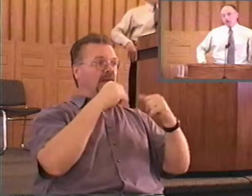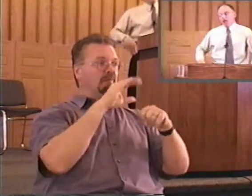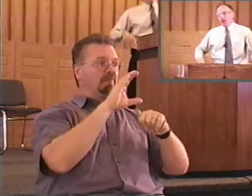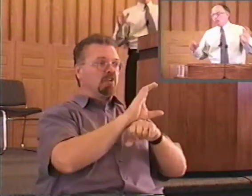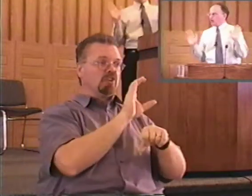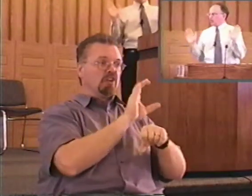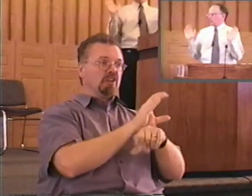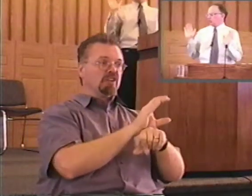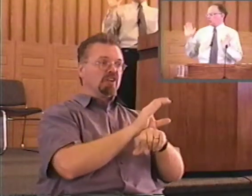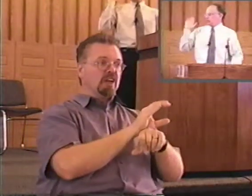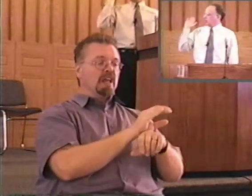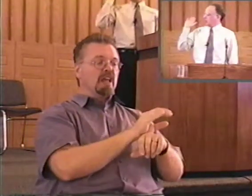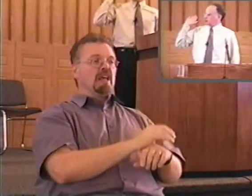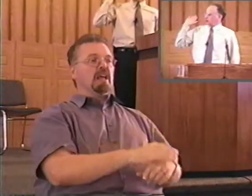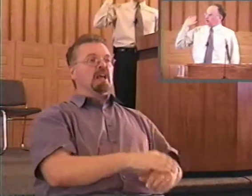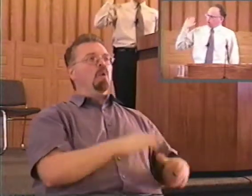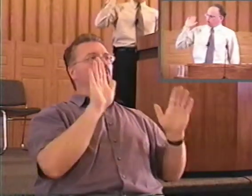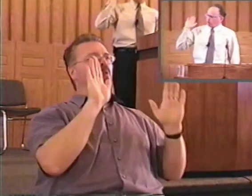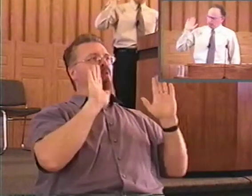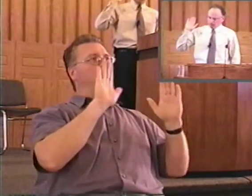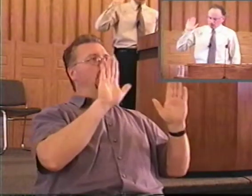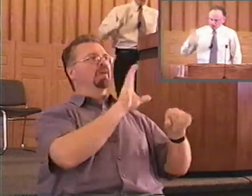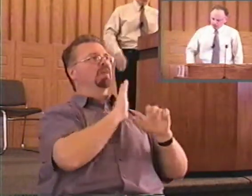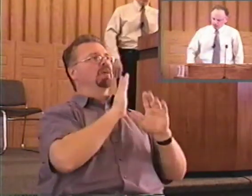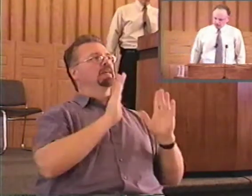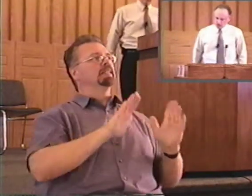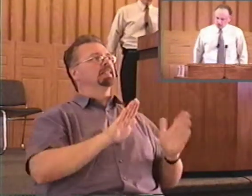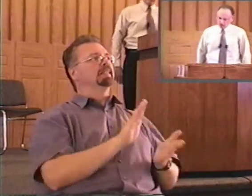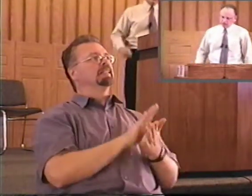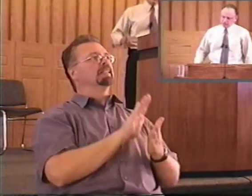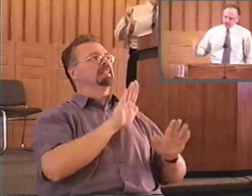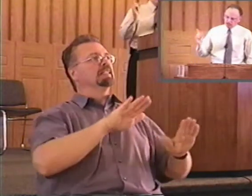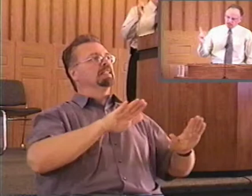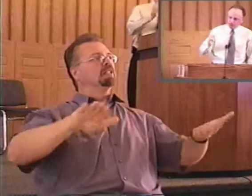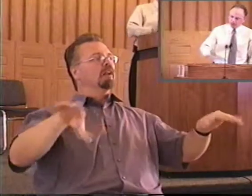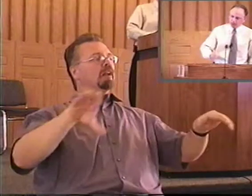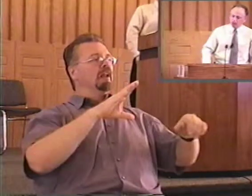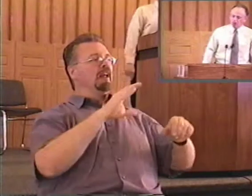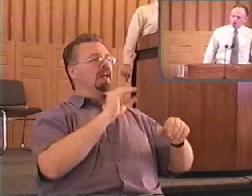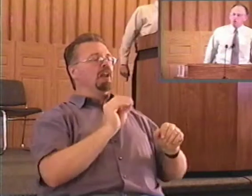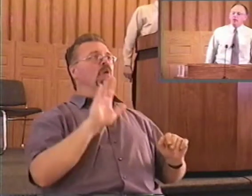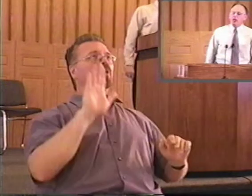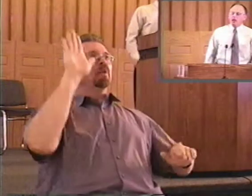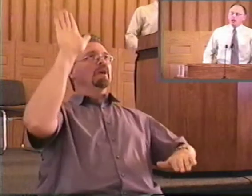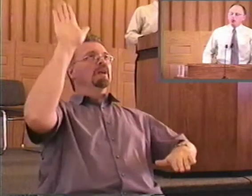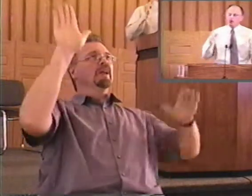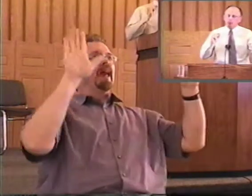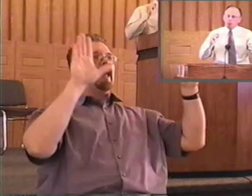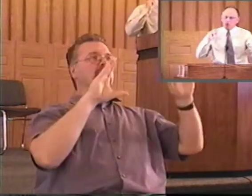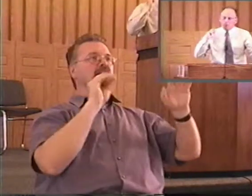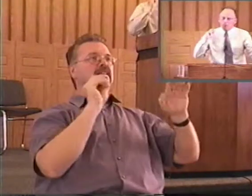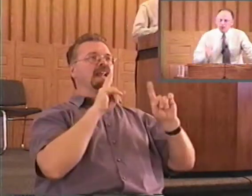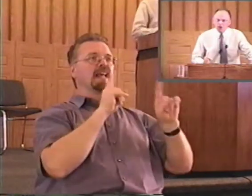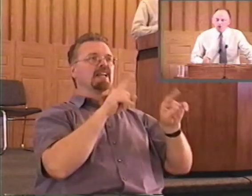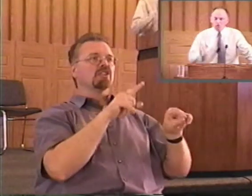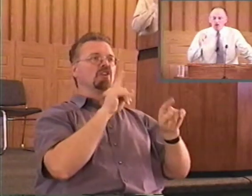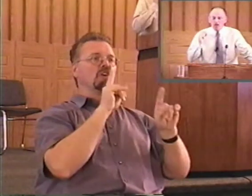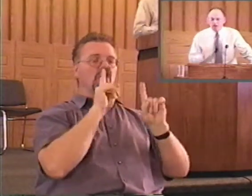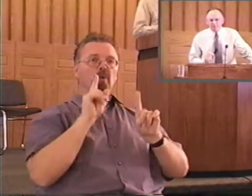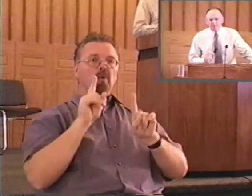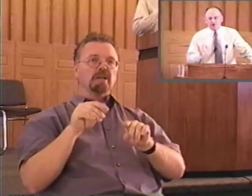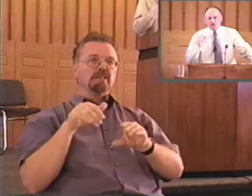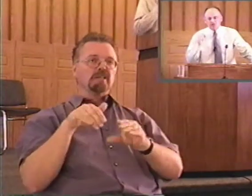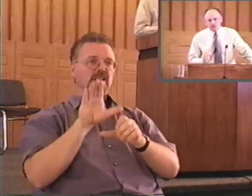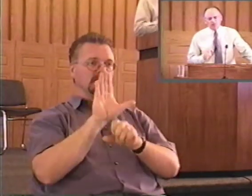our hands, and we can answer all the questions in Sunday school class, and then we can go home and we can